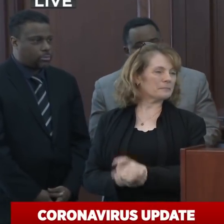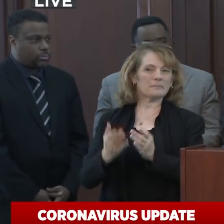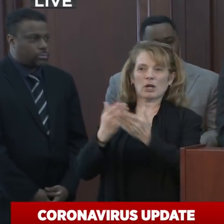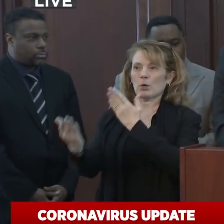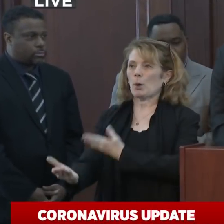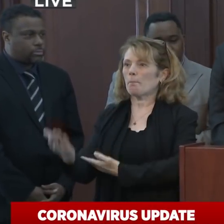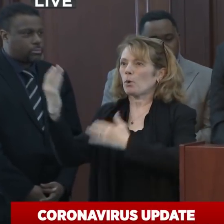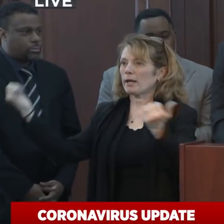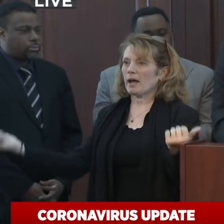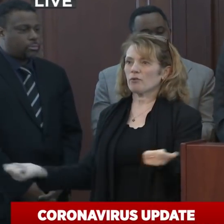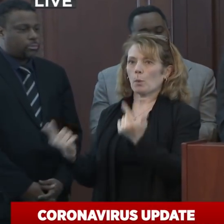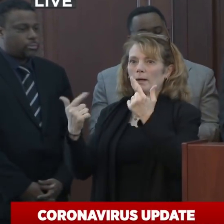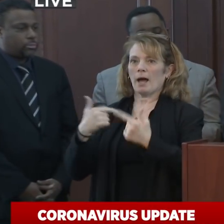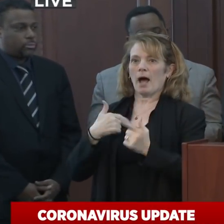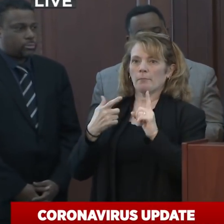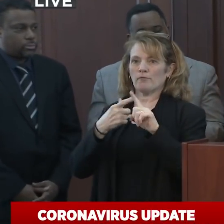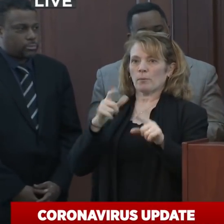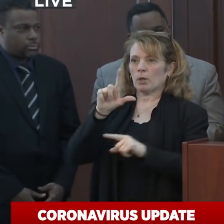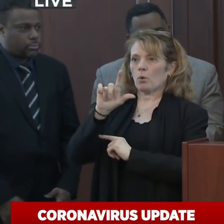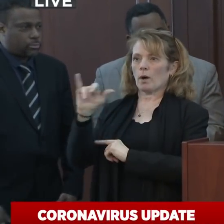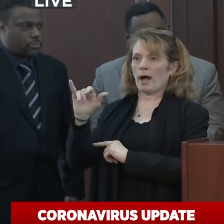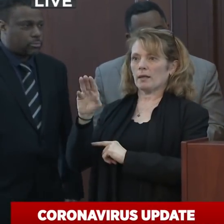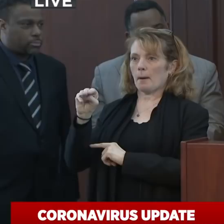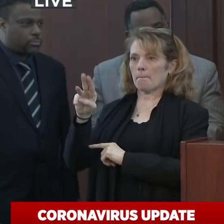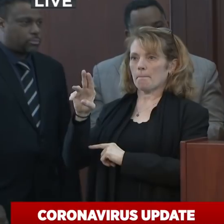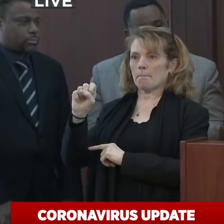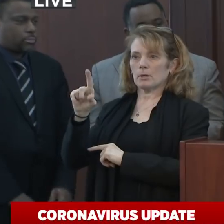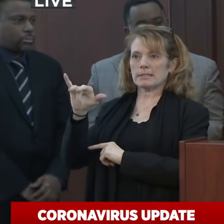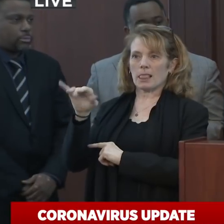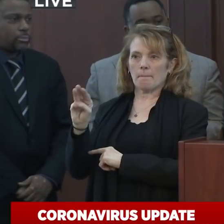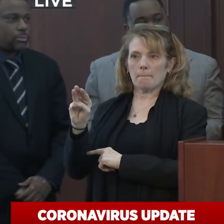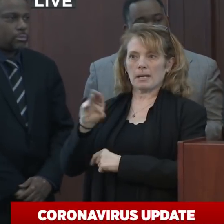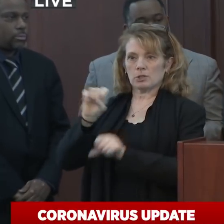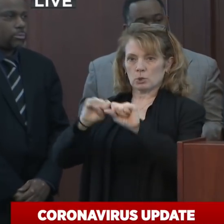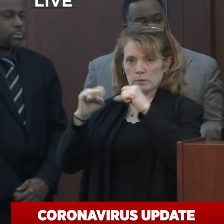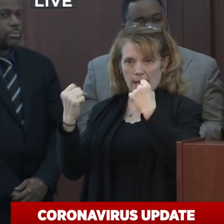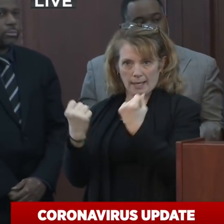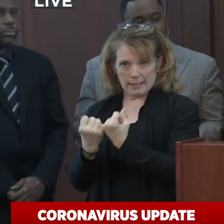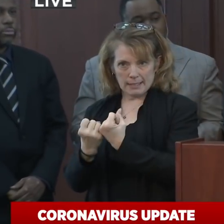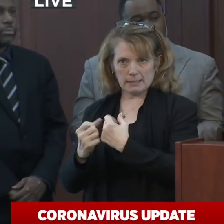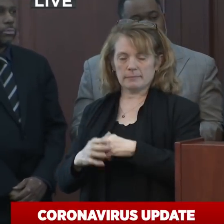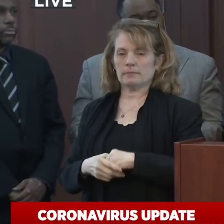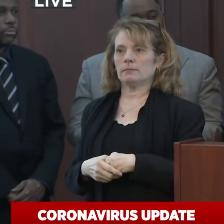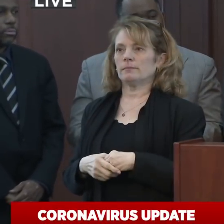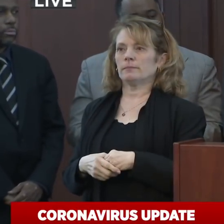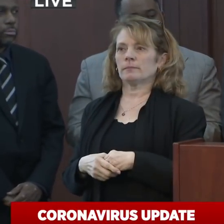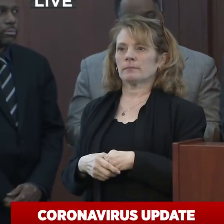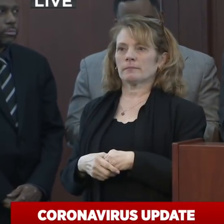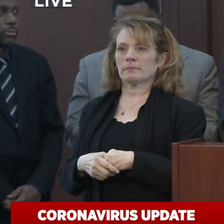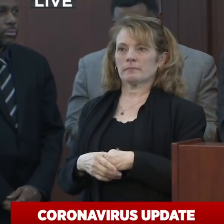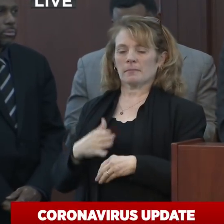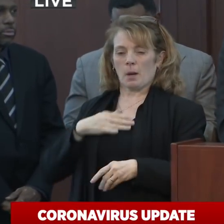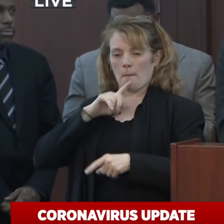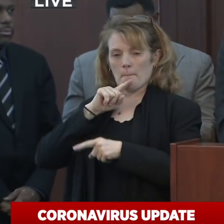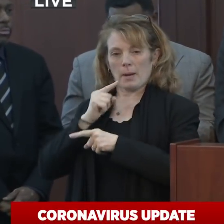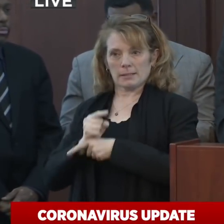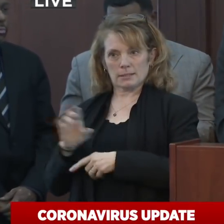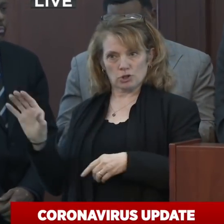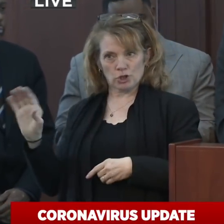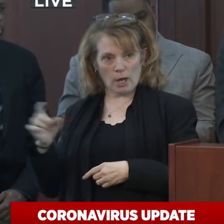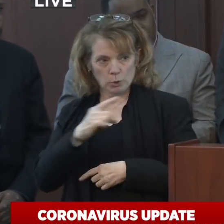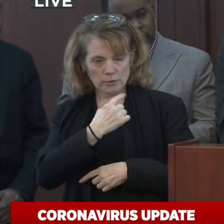Good morning, everybody. I'm from Long Island Muslim Society, and as Sister Asma says,